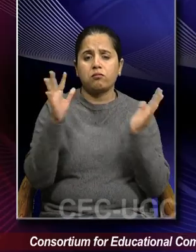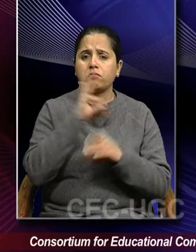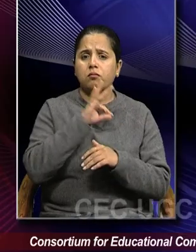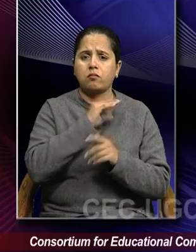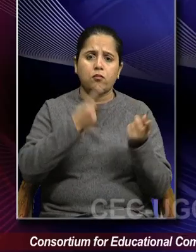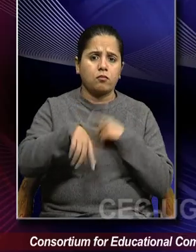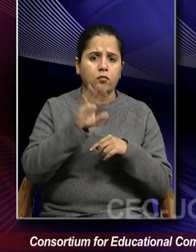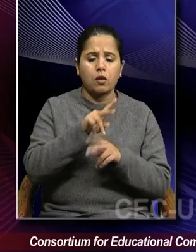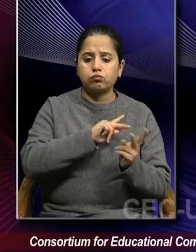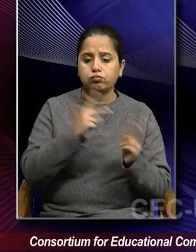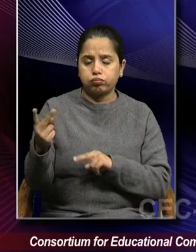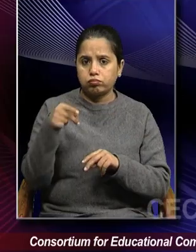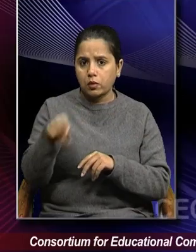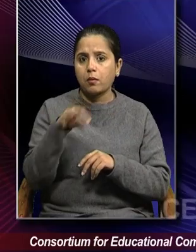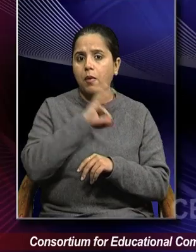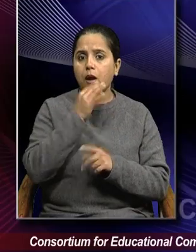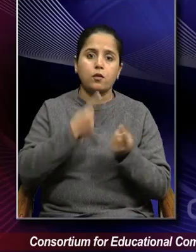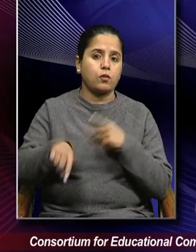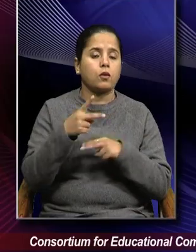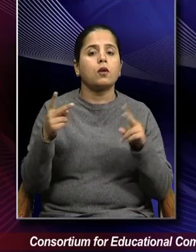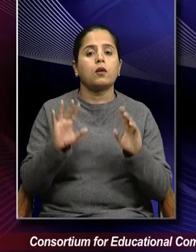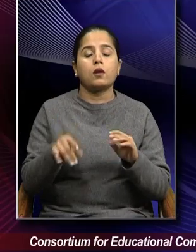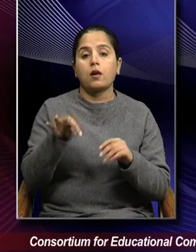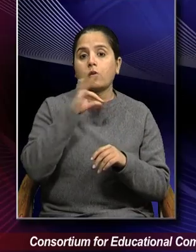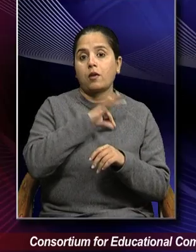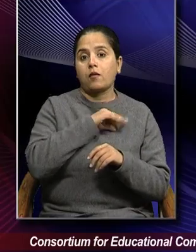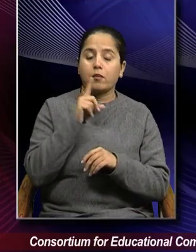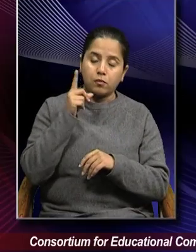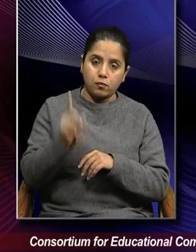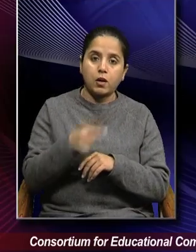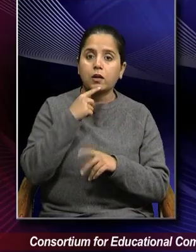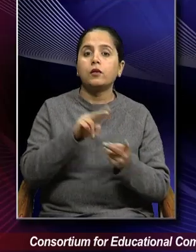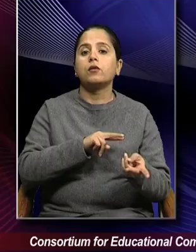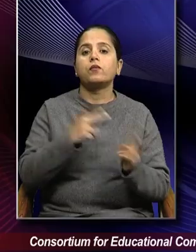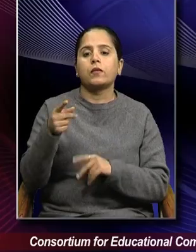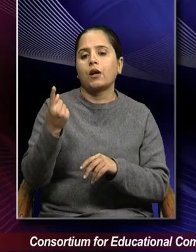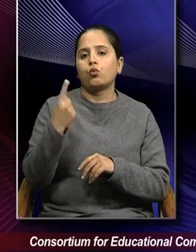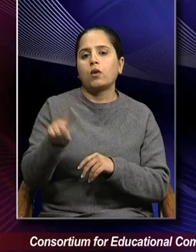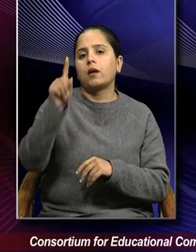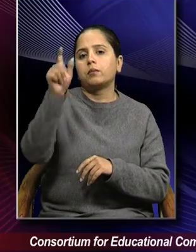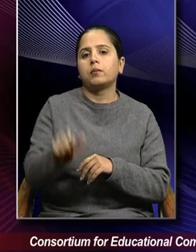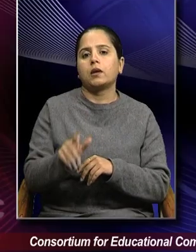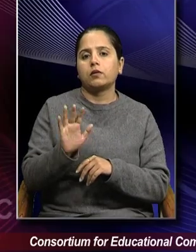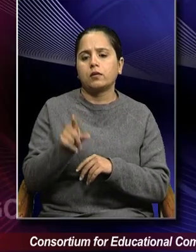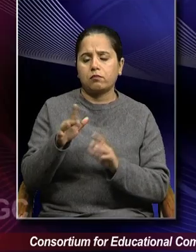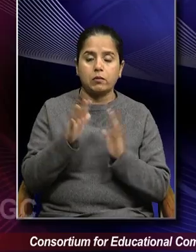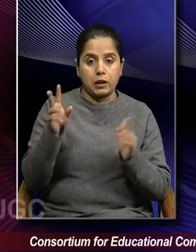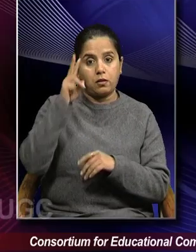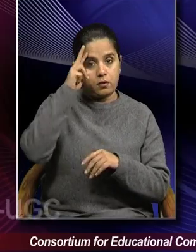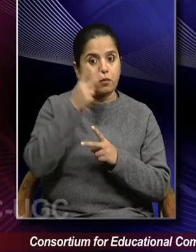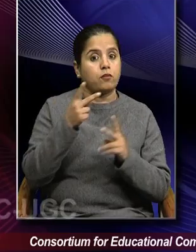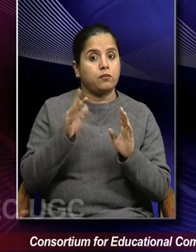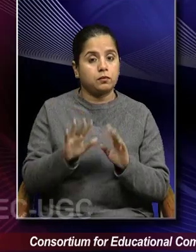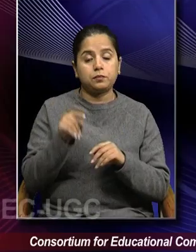being transferred to the beneficiaries. So the benefit must be transferred to the right person. That is a major concern.